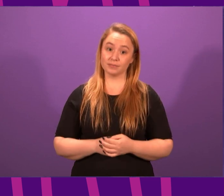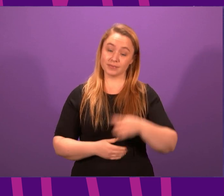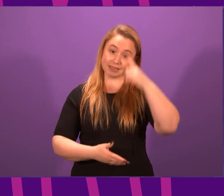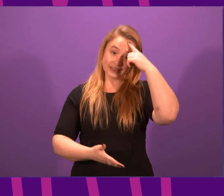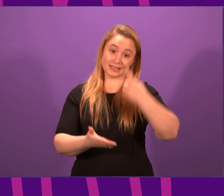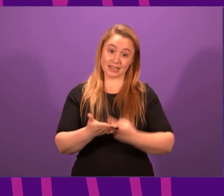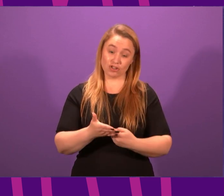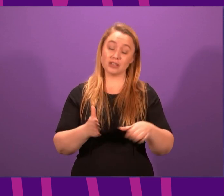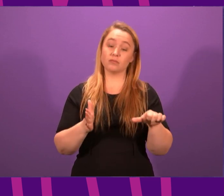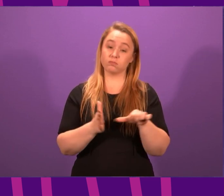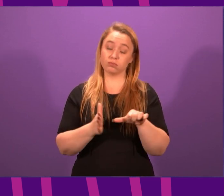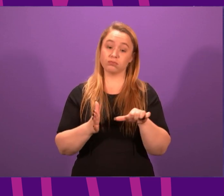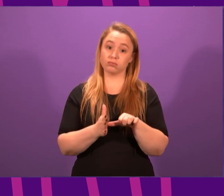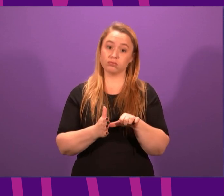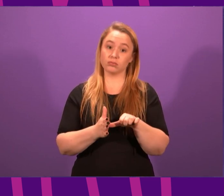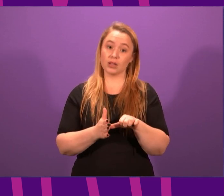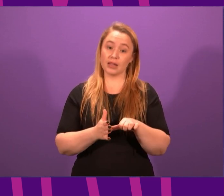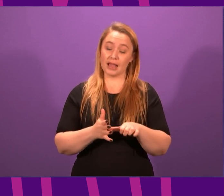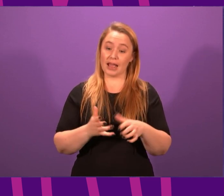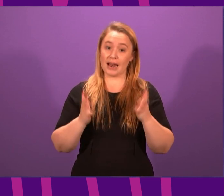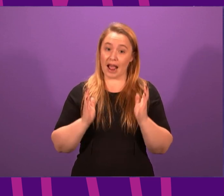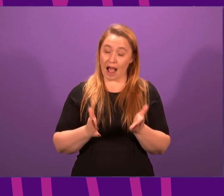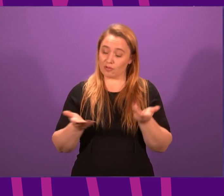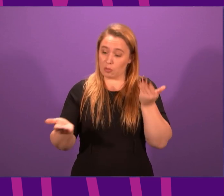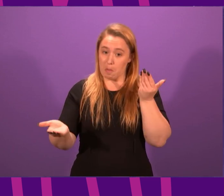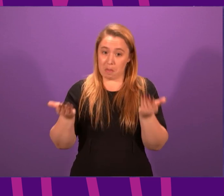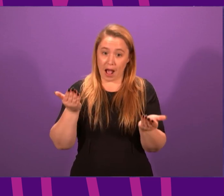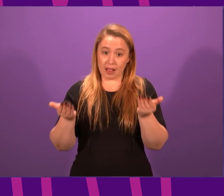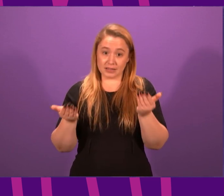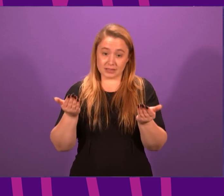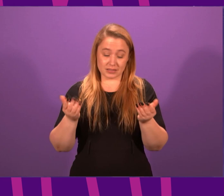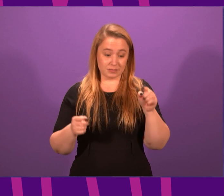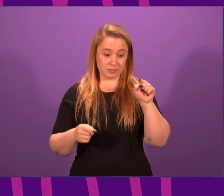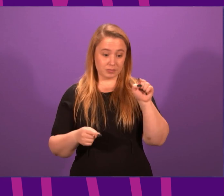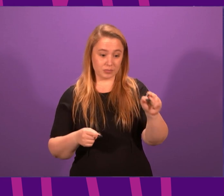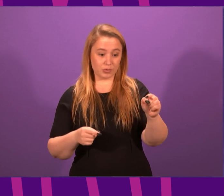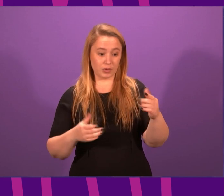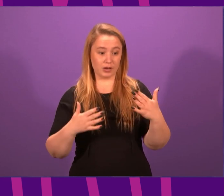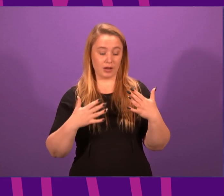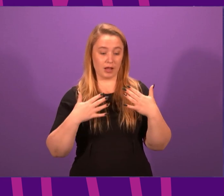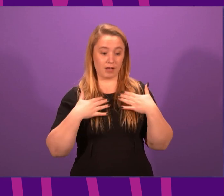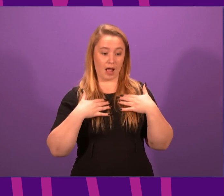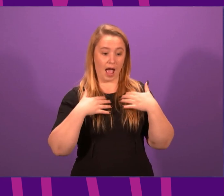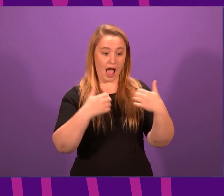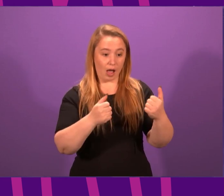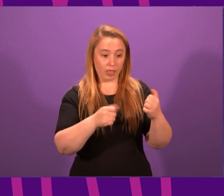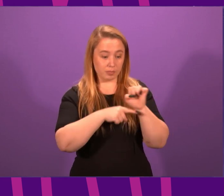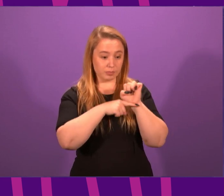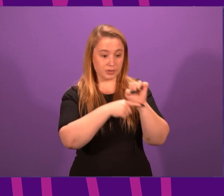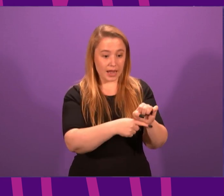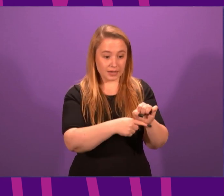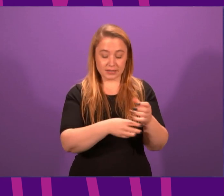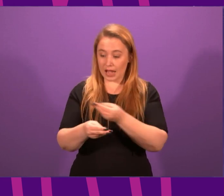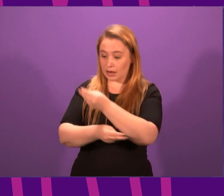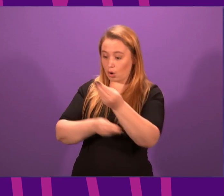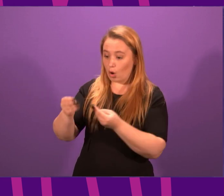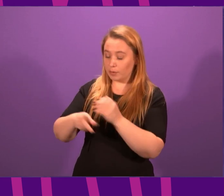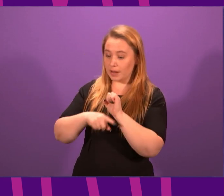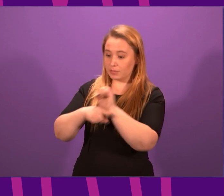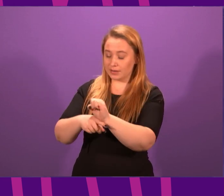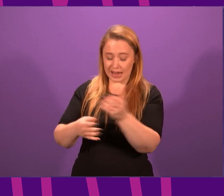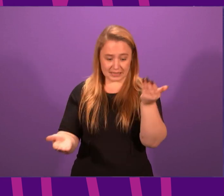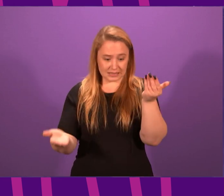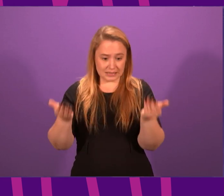have to be made, and there is a difficult balance to be struck between taking public health measures and protecting the economy and